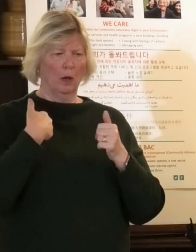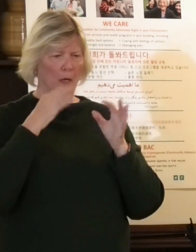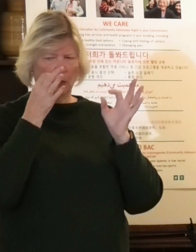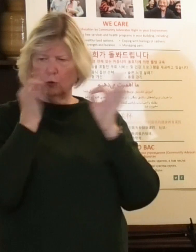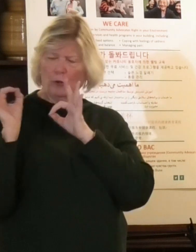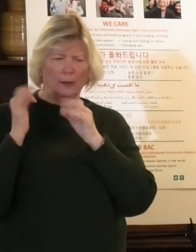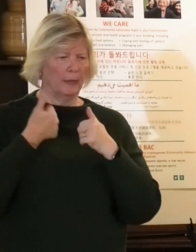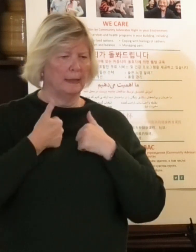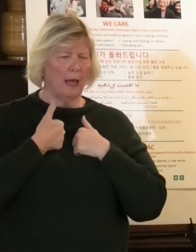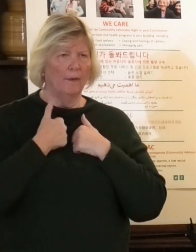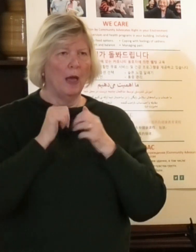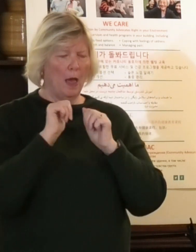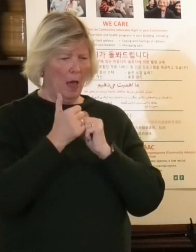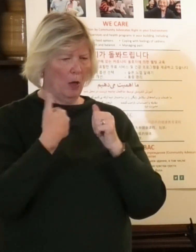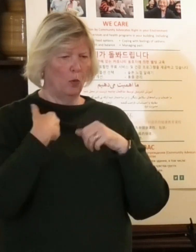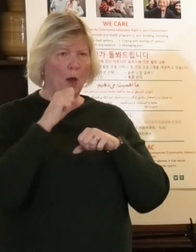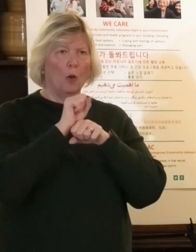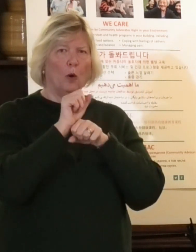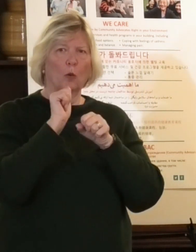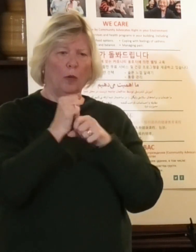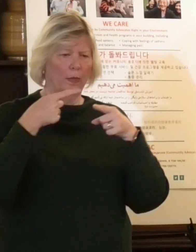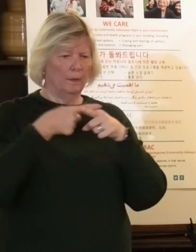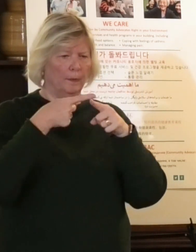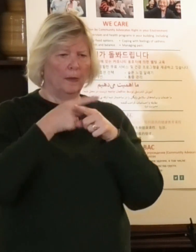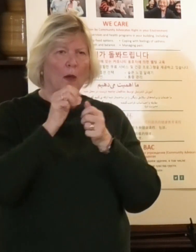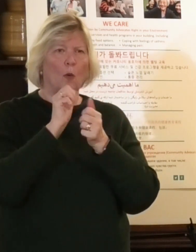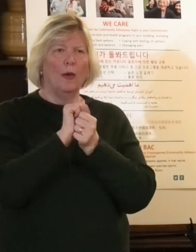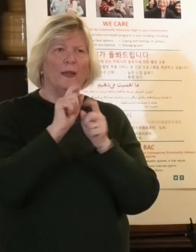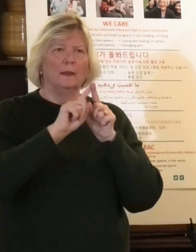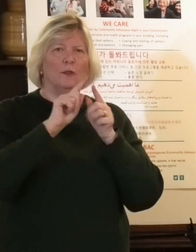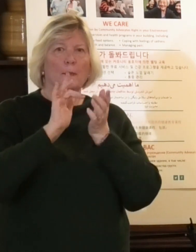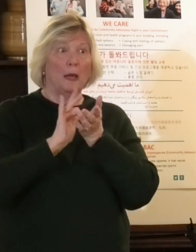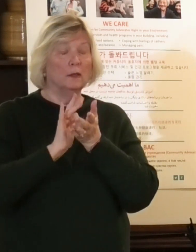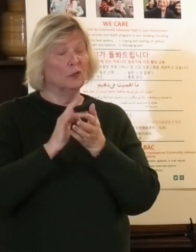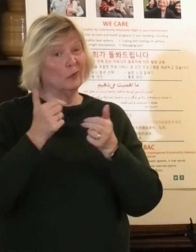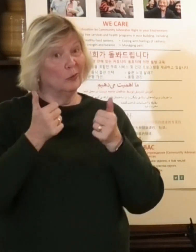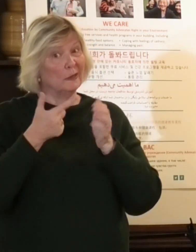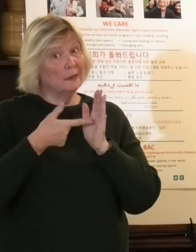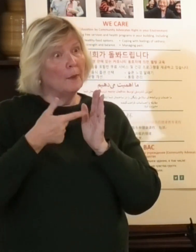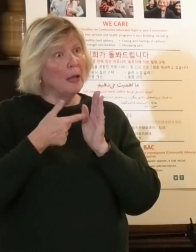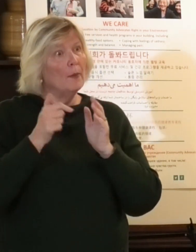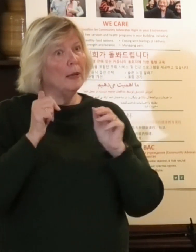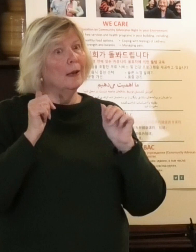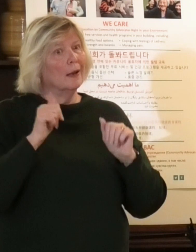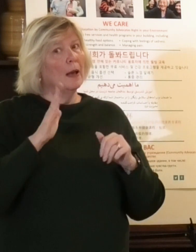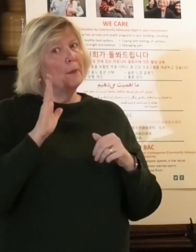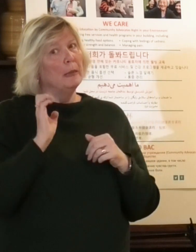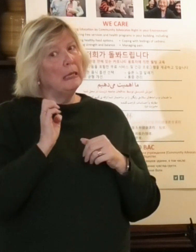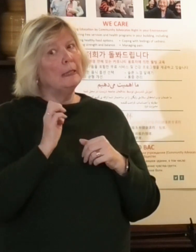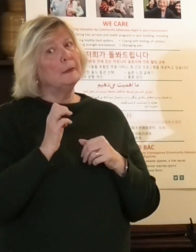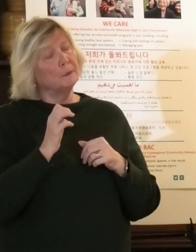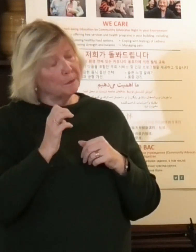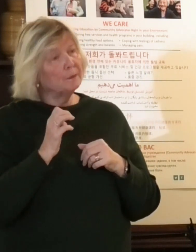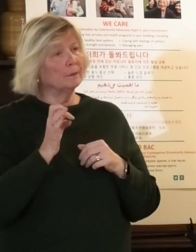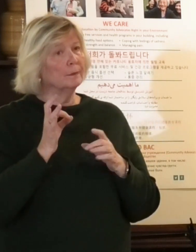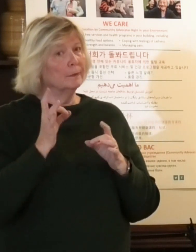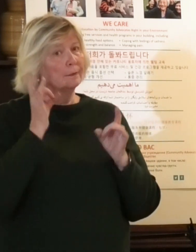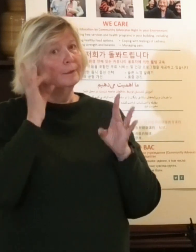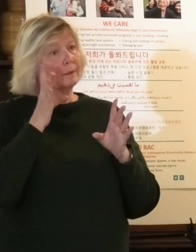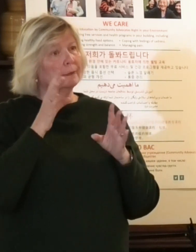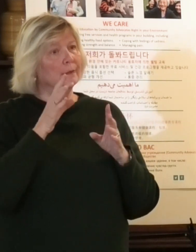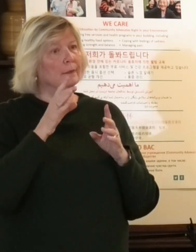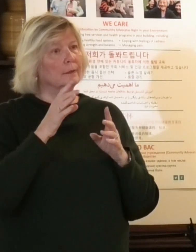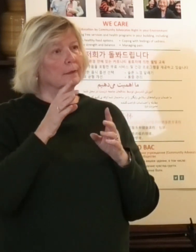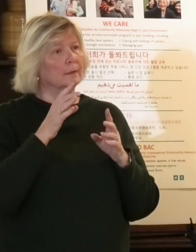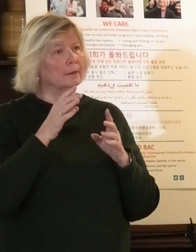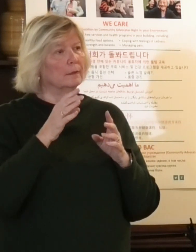work with the side effects of your medications, which sometimes can be nearly as traumatic as the